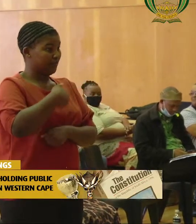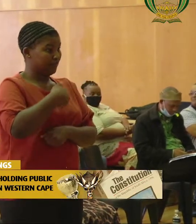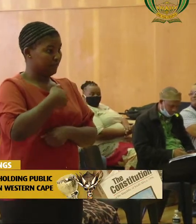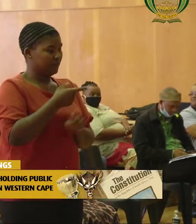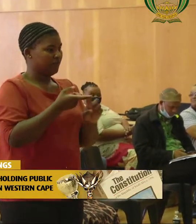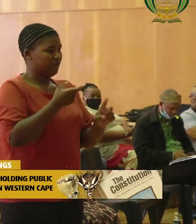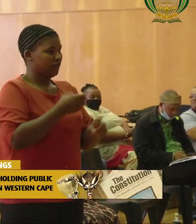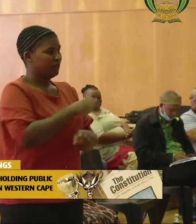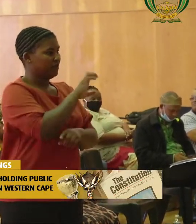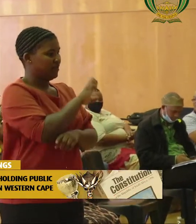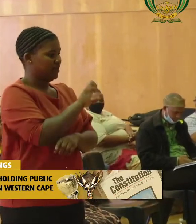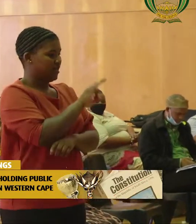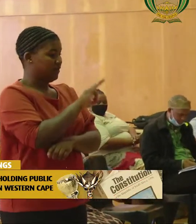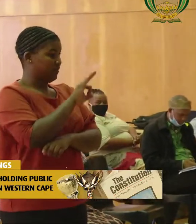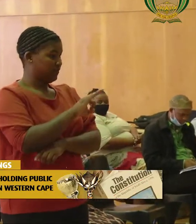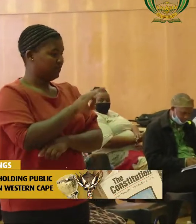Fighters.